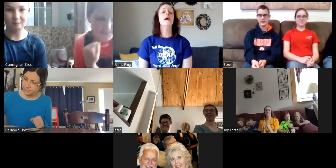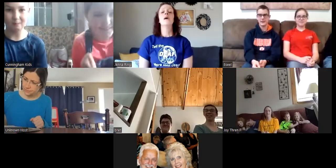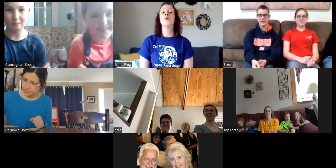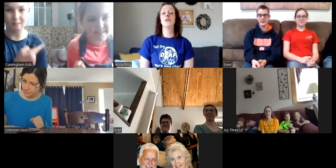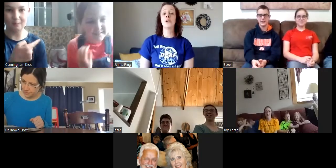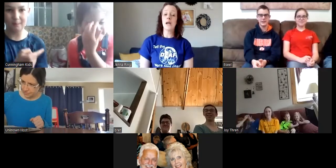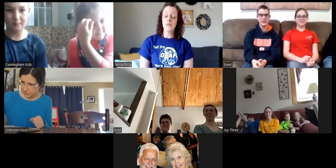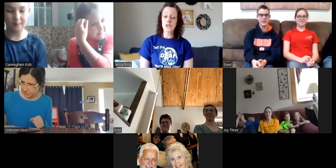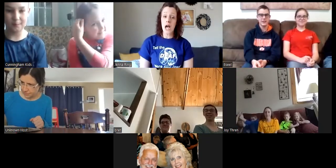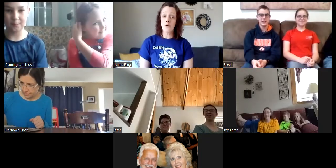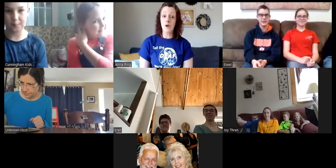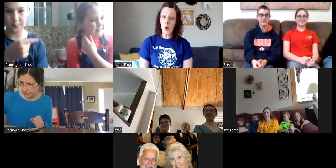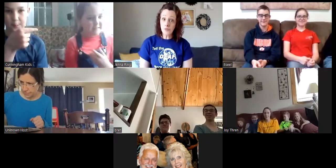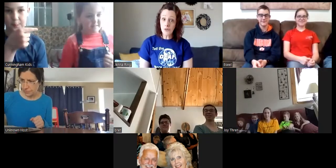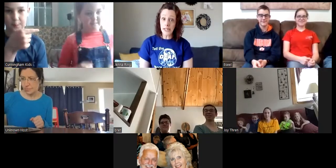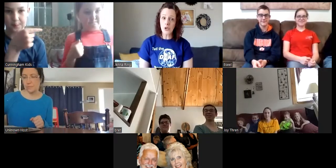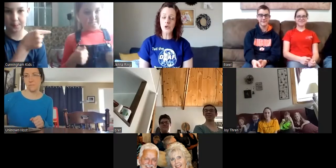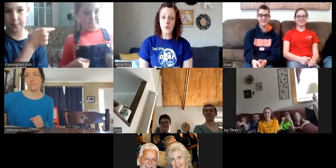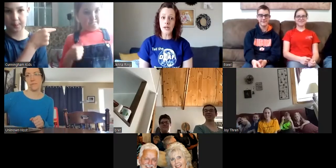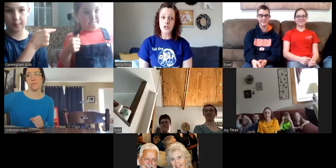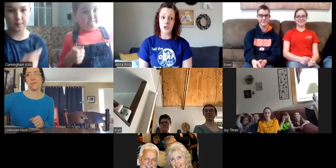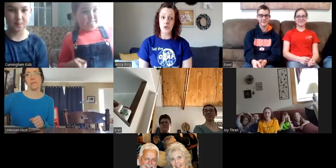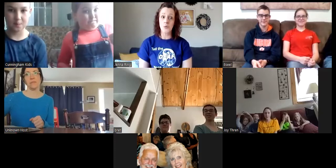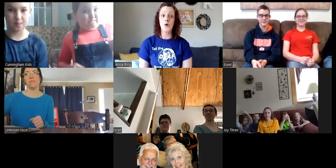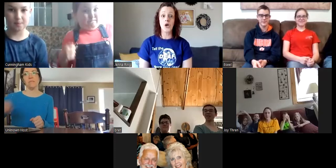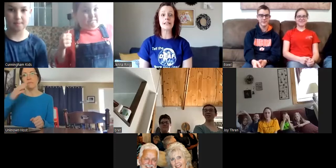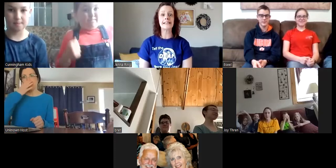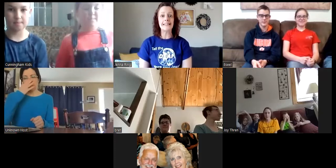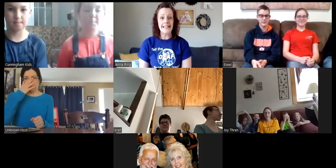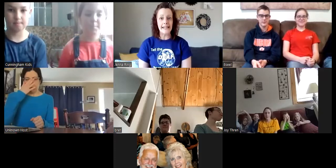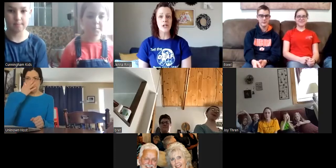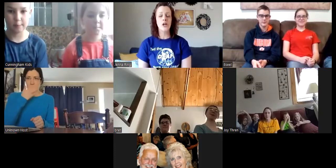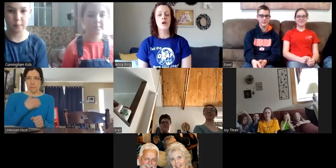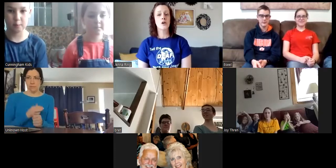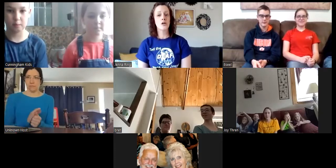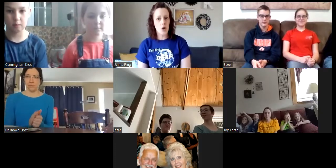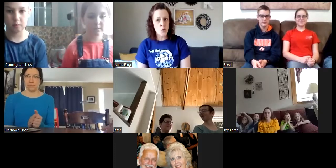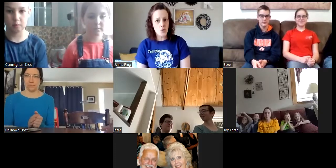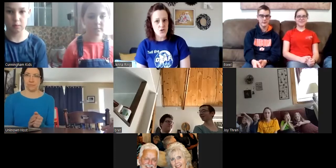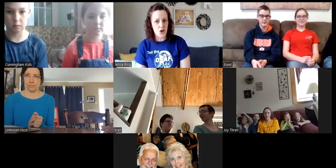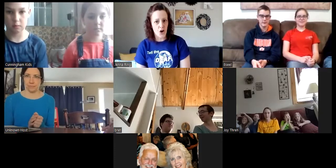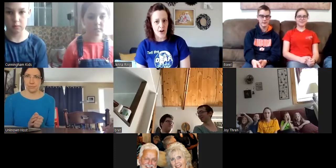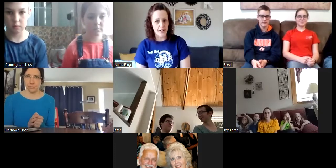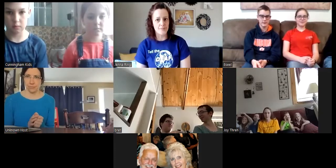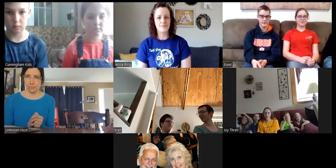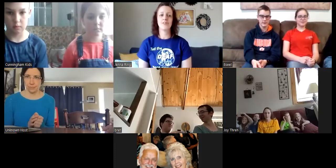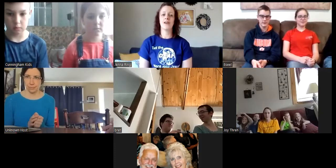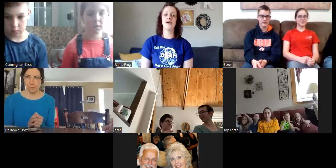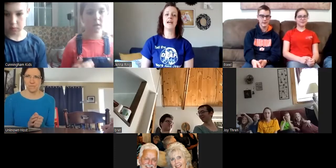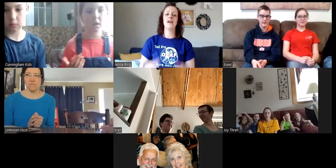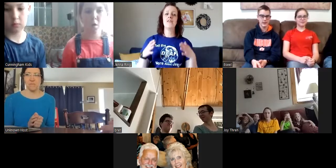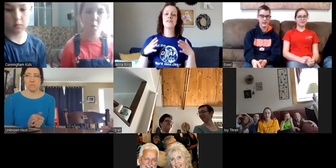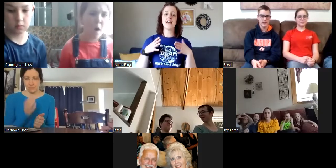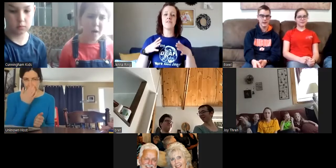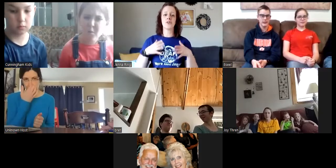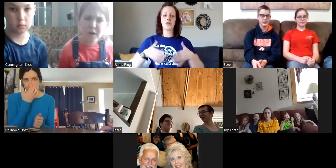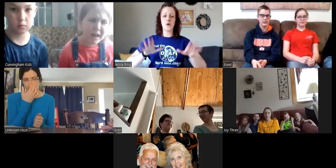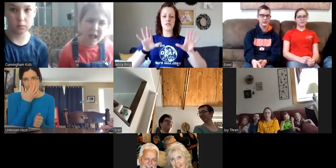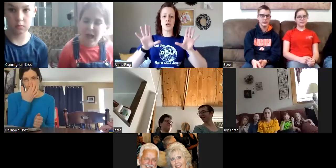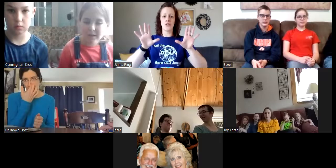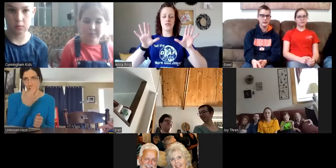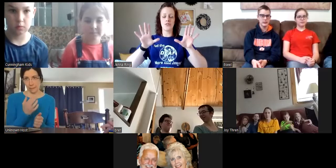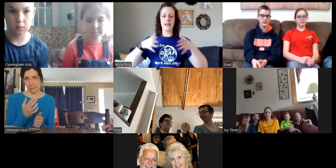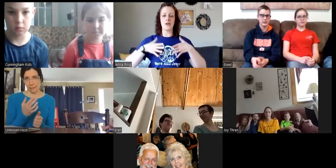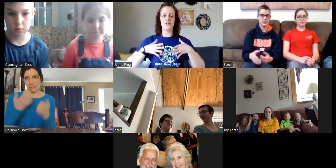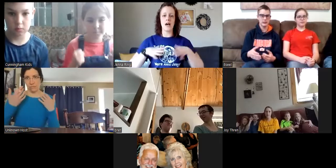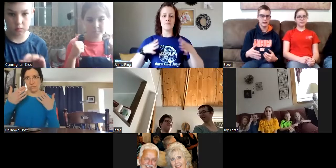bath. When you get out of the shower, hopefully you're going to put clean clothes on. All right, the sign for